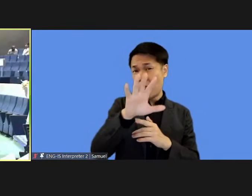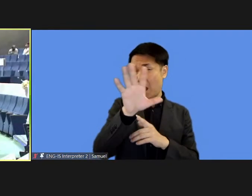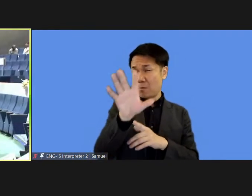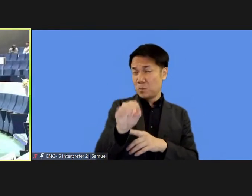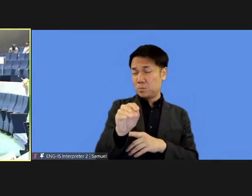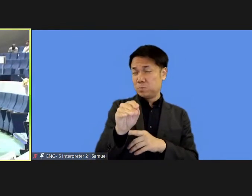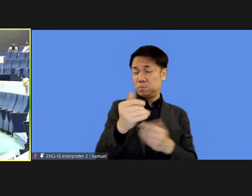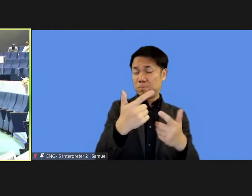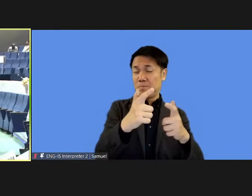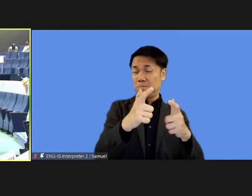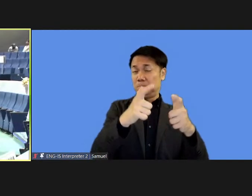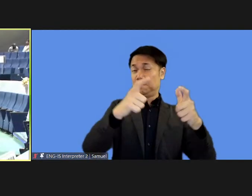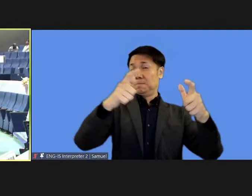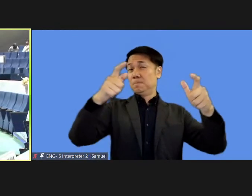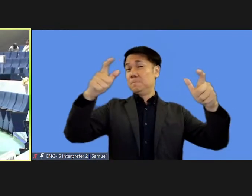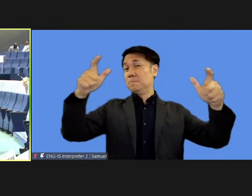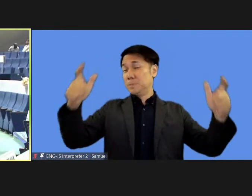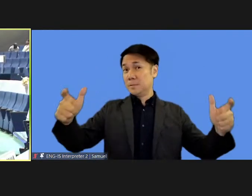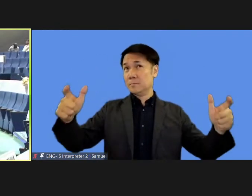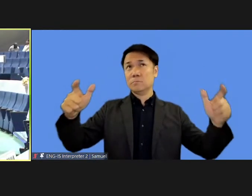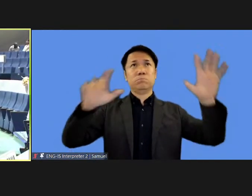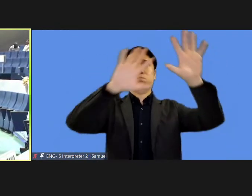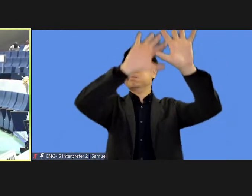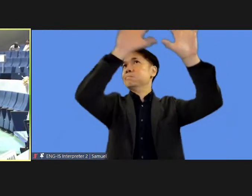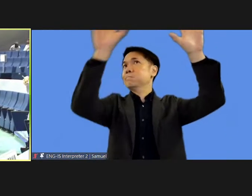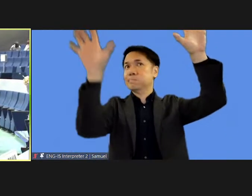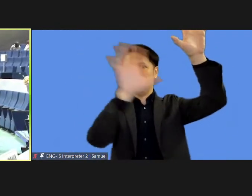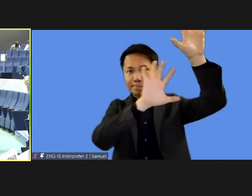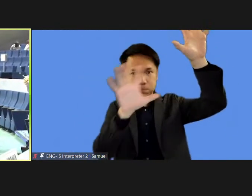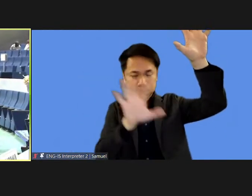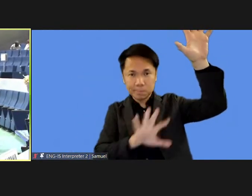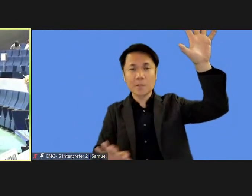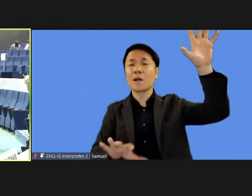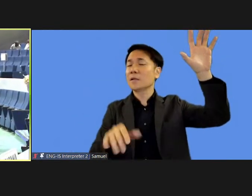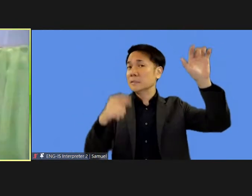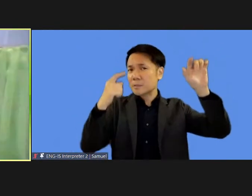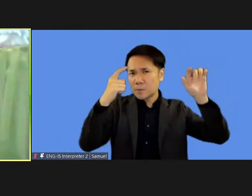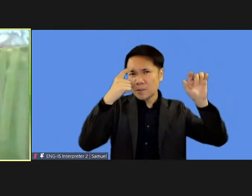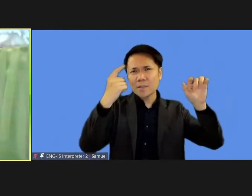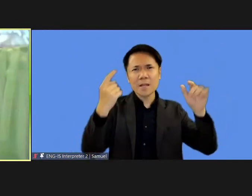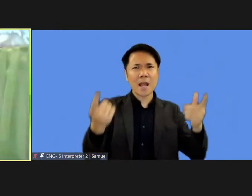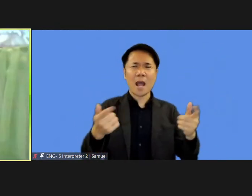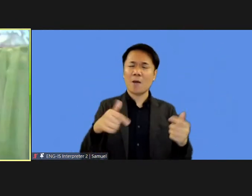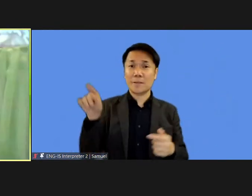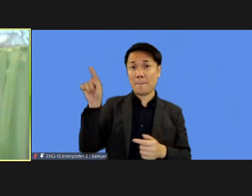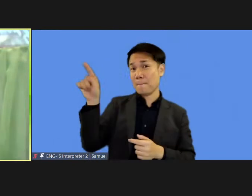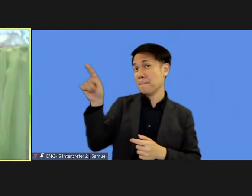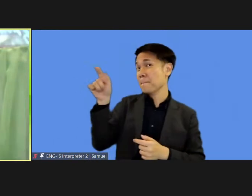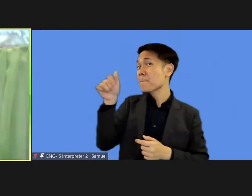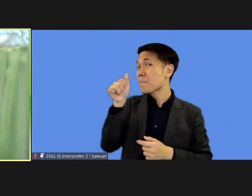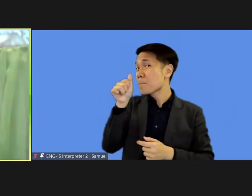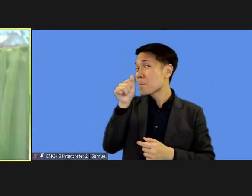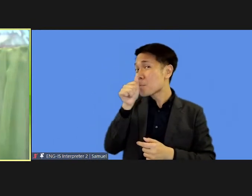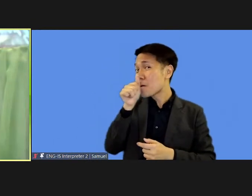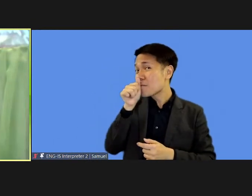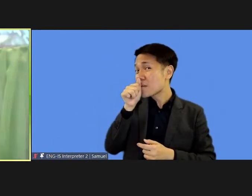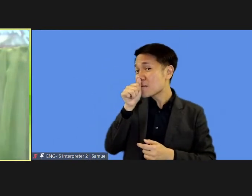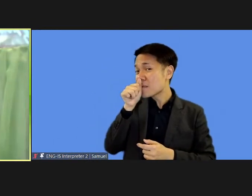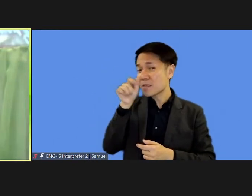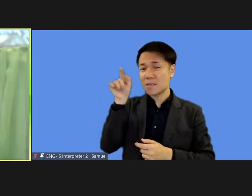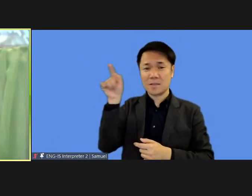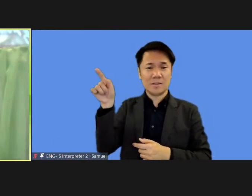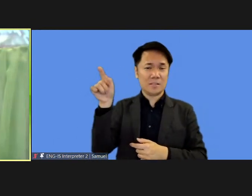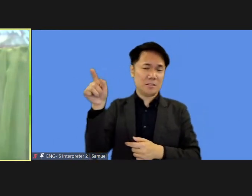cost of grid extensions, and so on. But unfortunately, the bankable solutions where the private sector money goes is for on-grid. And